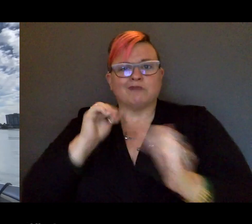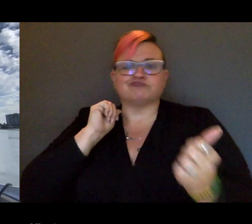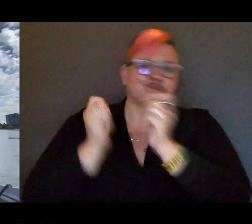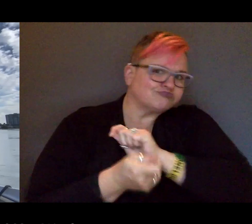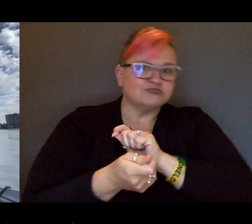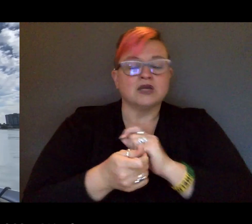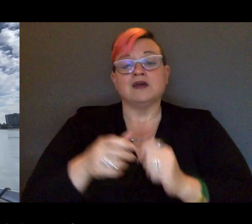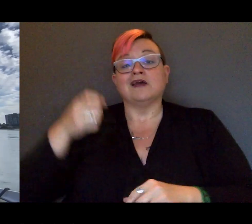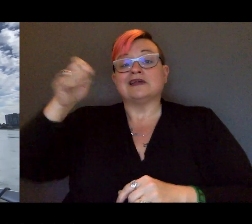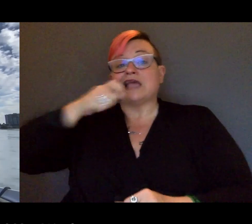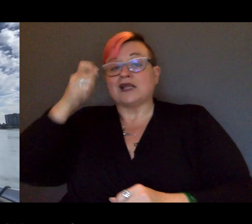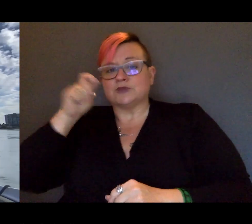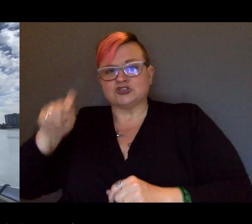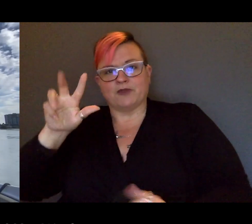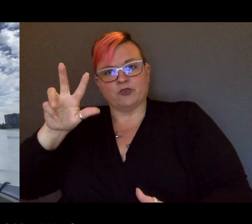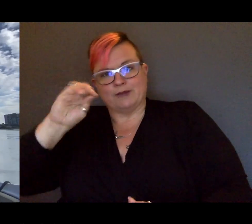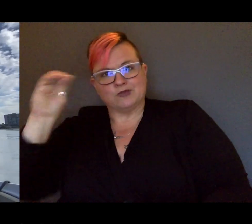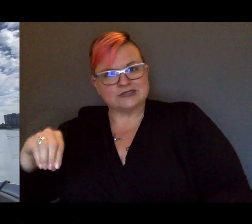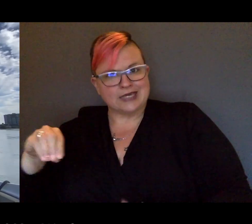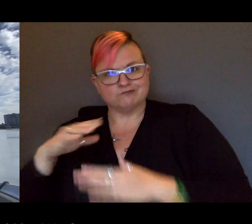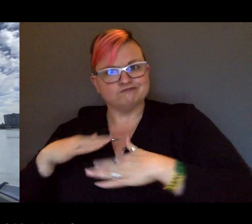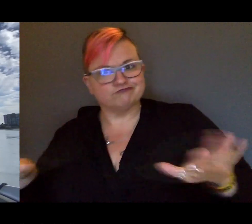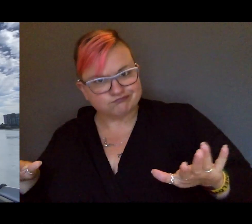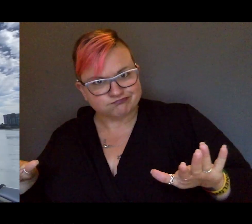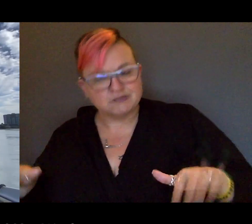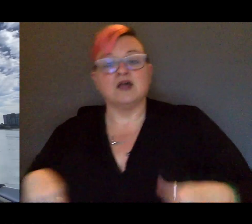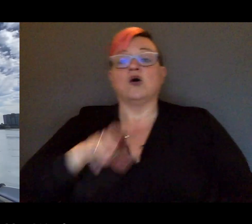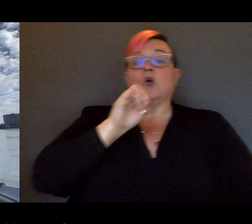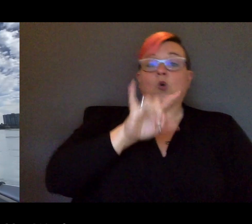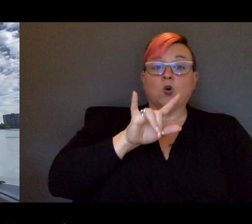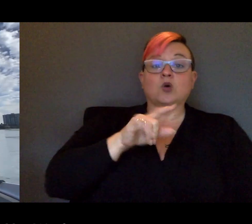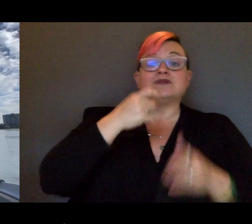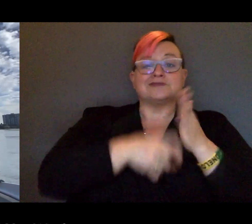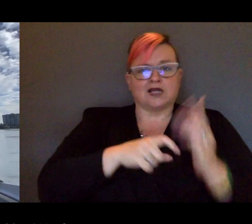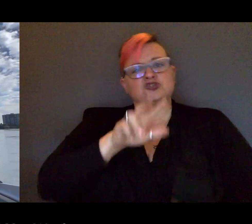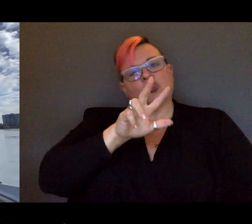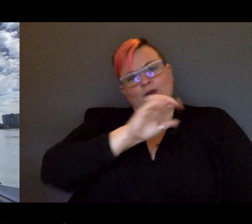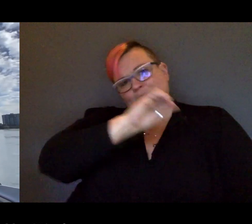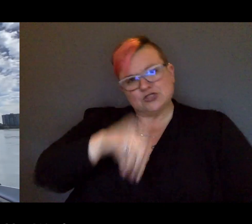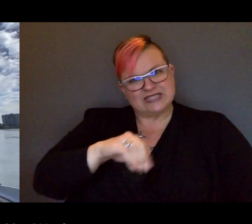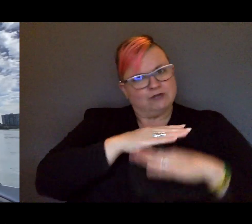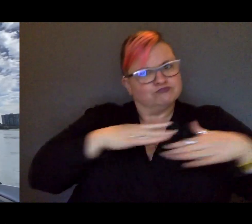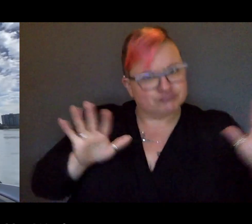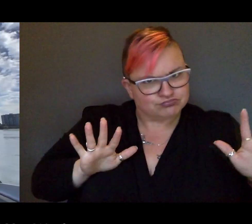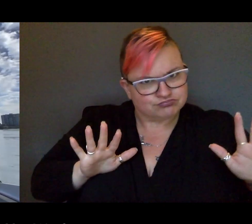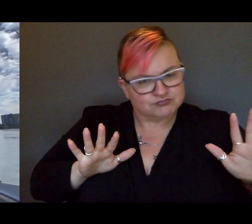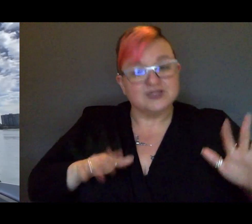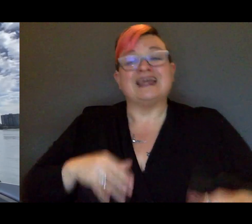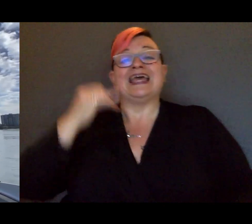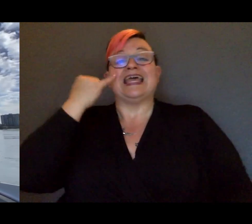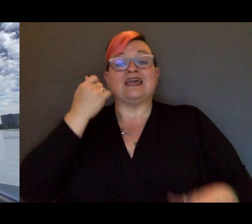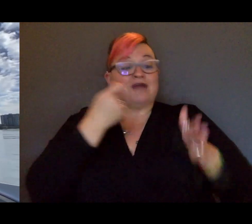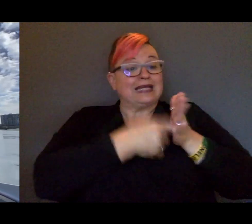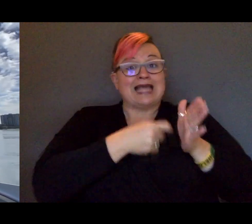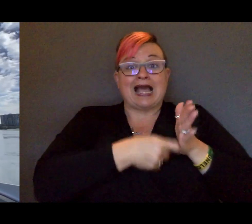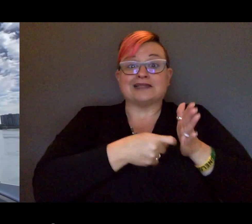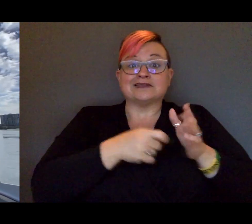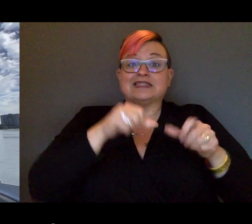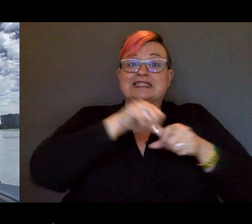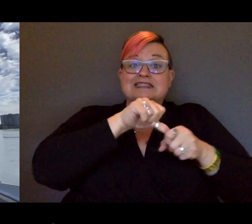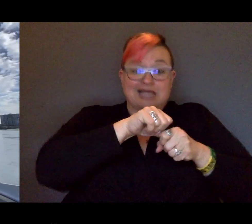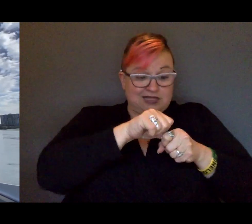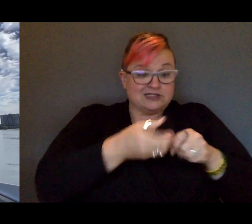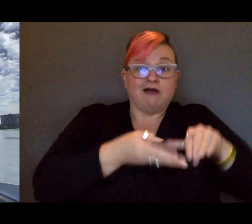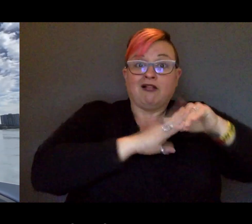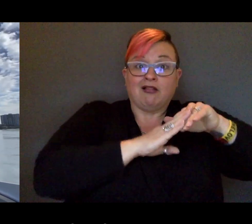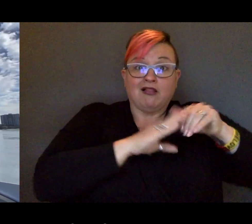be ratified. Cannabis tax should be 3% of gross, and oil tax should be 3% of gross. By the way, your gas goes up,